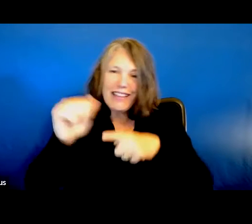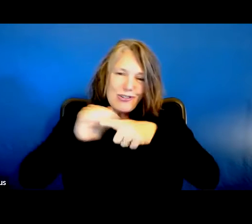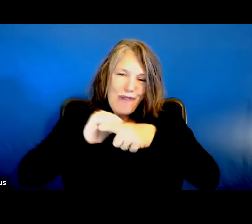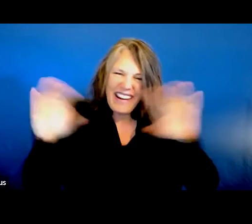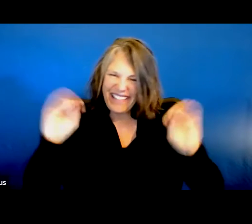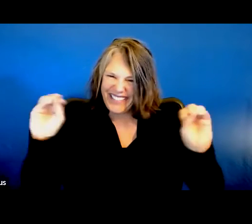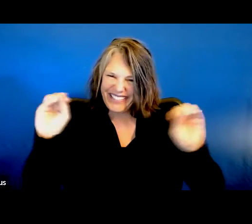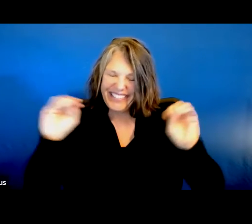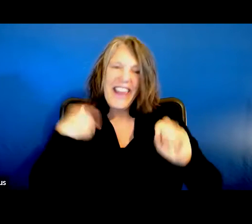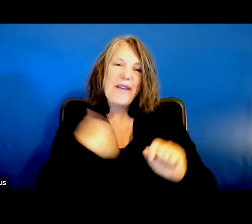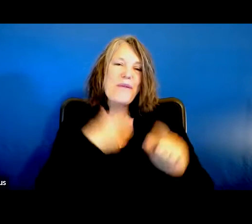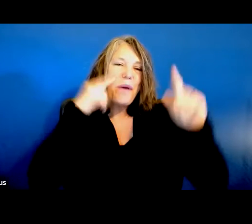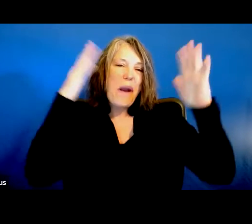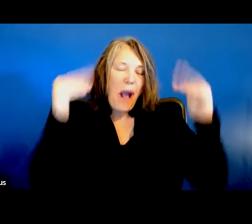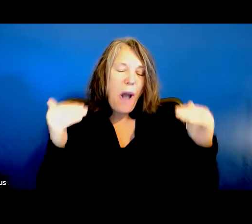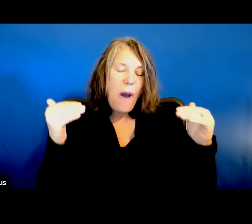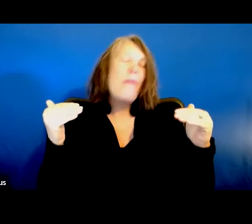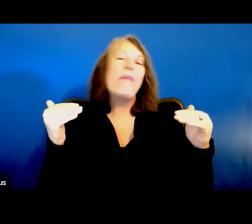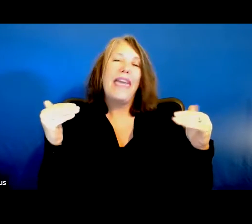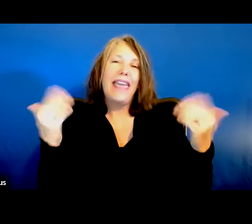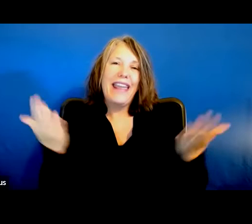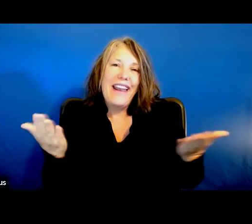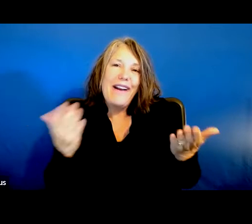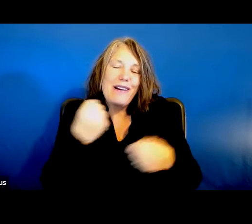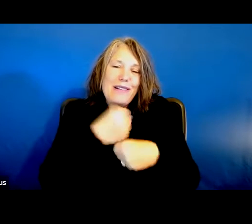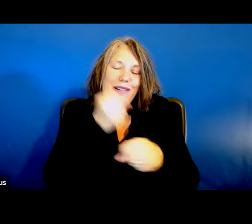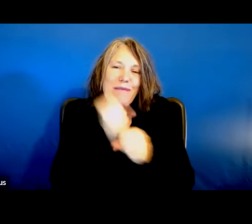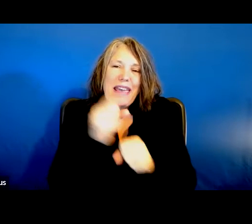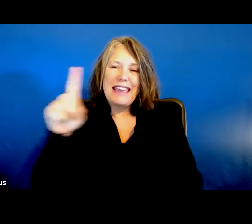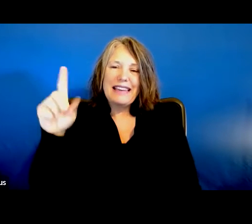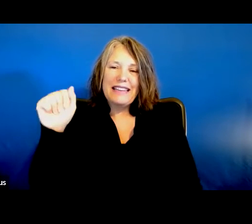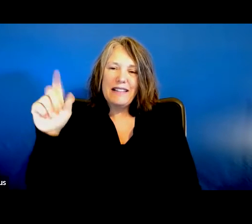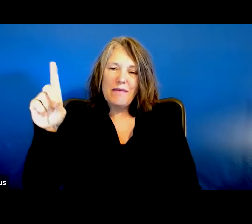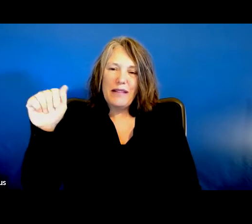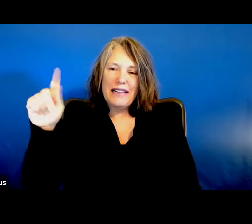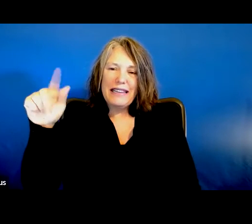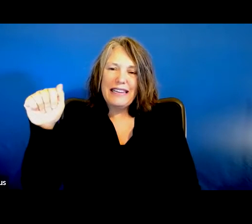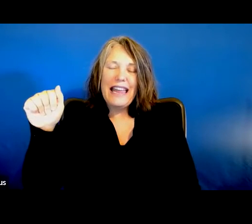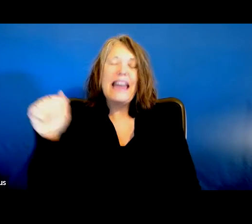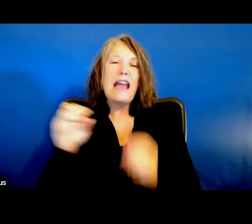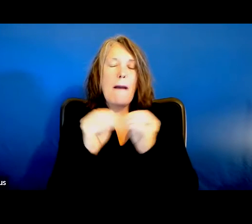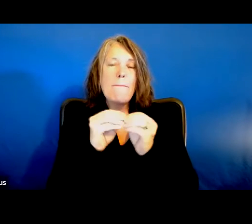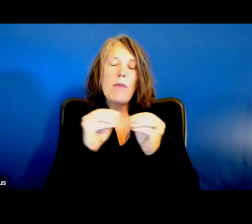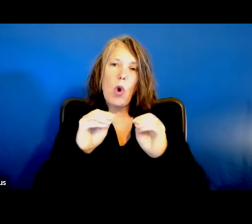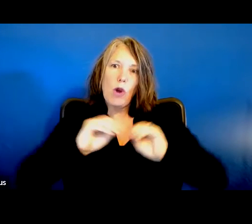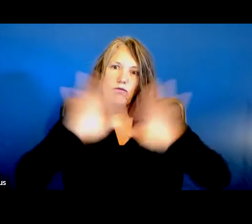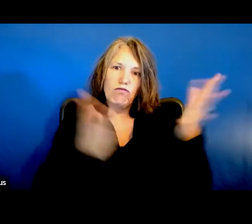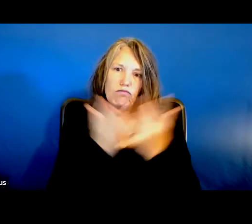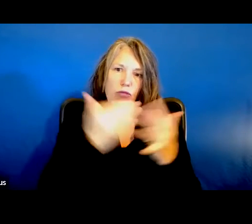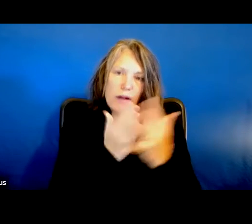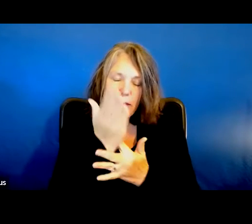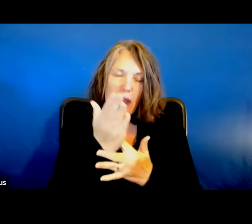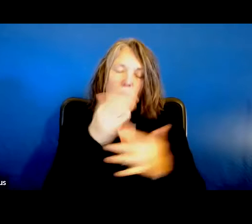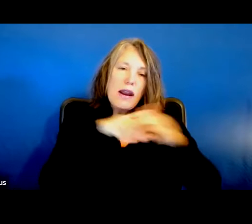are really here hoping to make disability data more transparent,